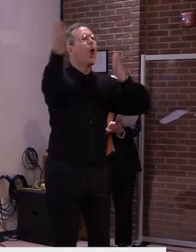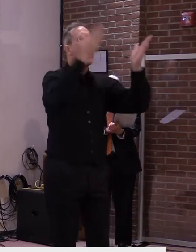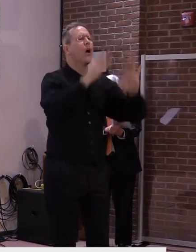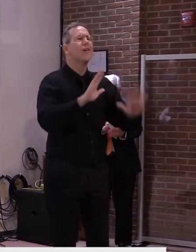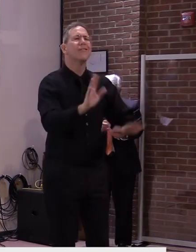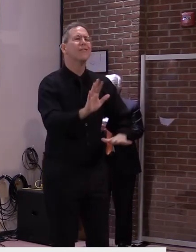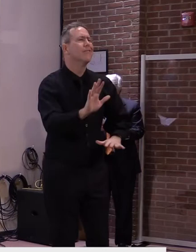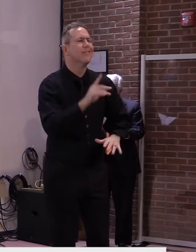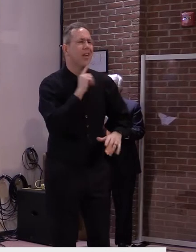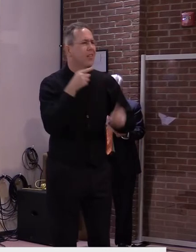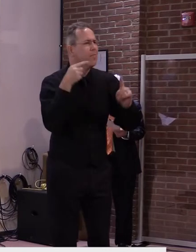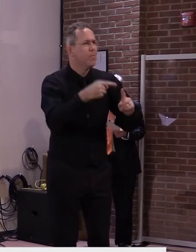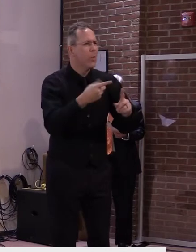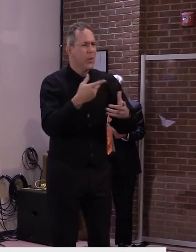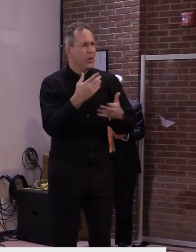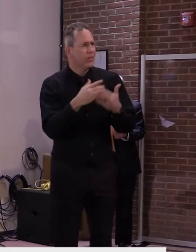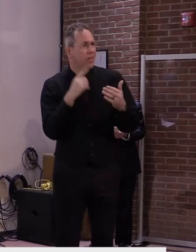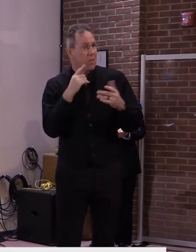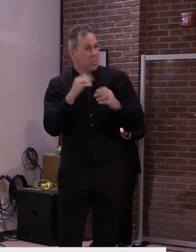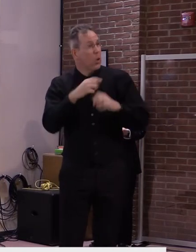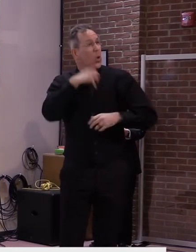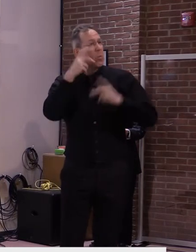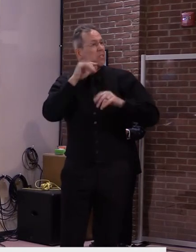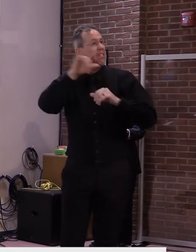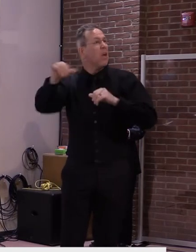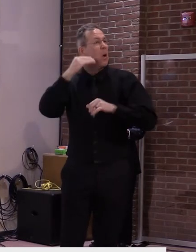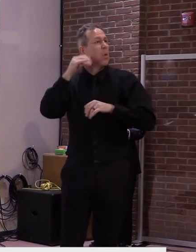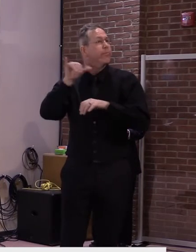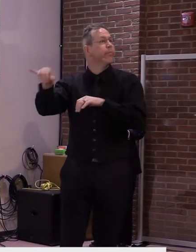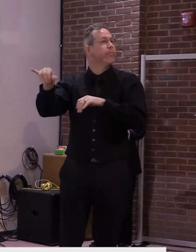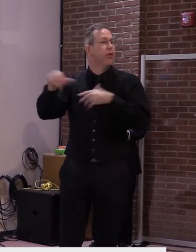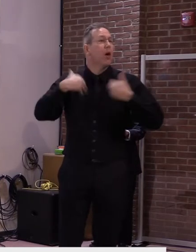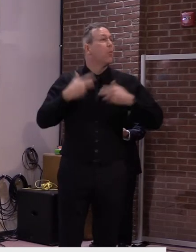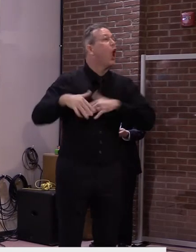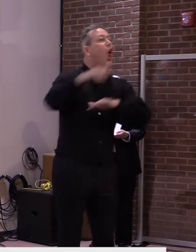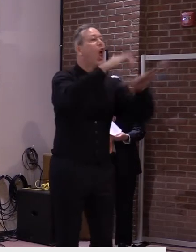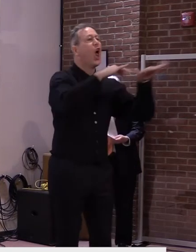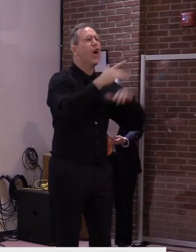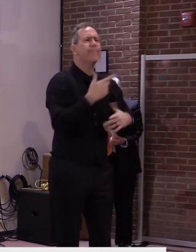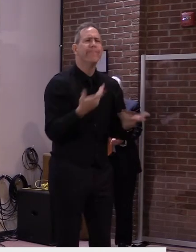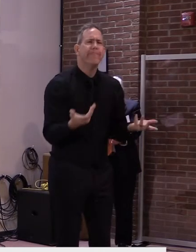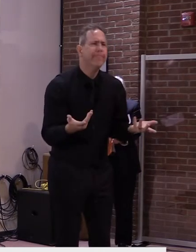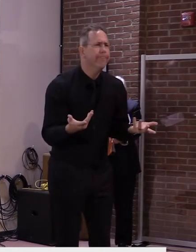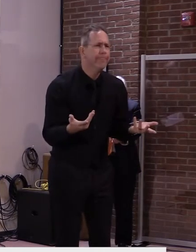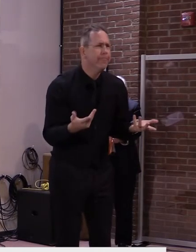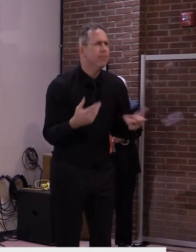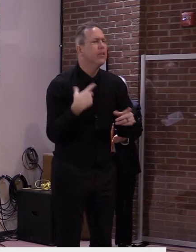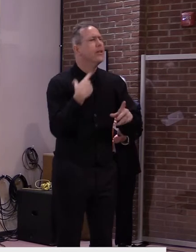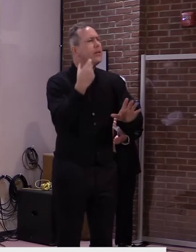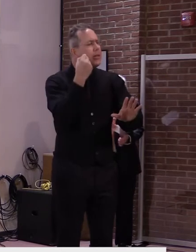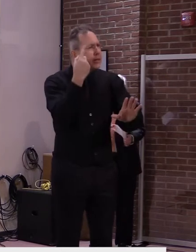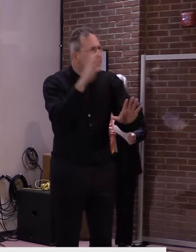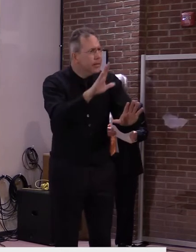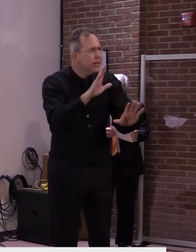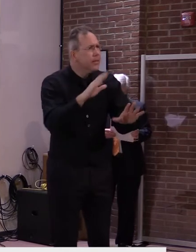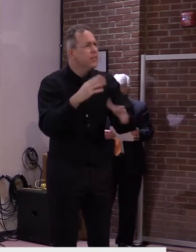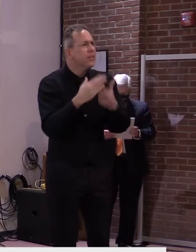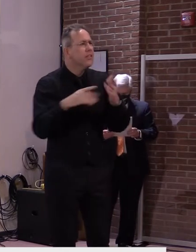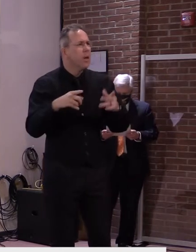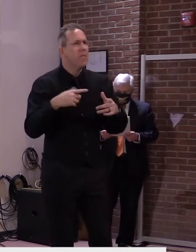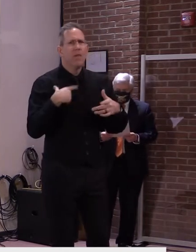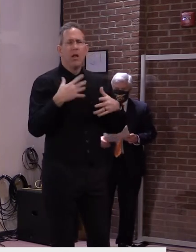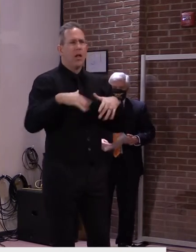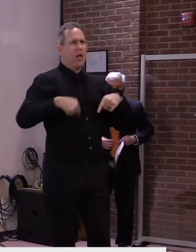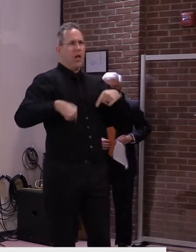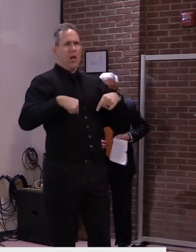home? And look, I understand how anxious everyone is and how anxious they are